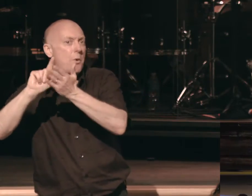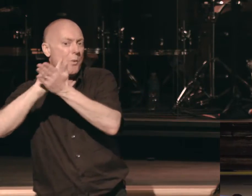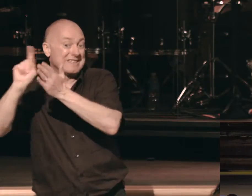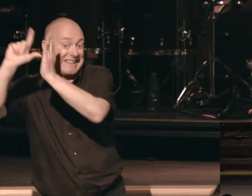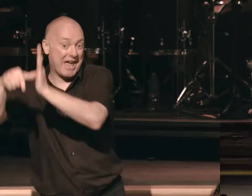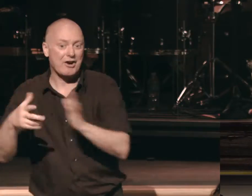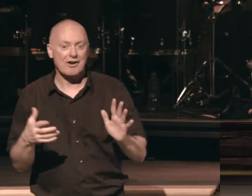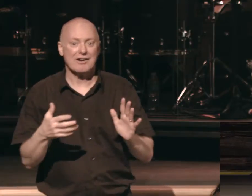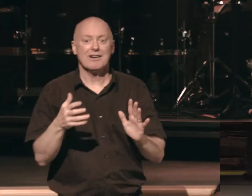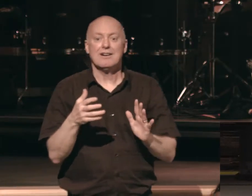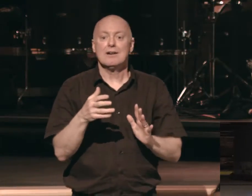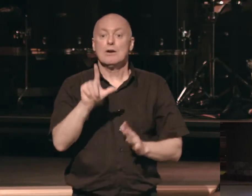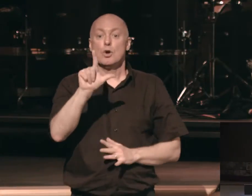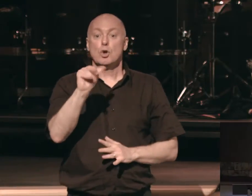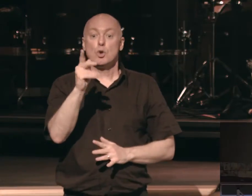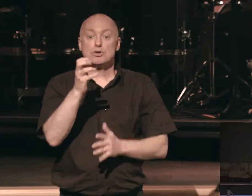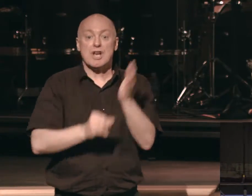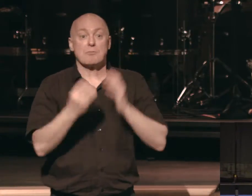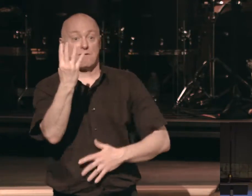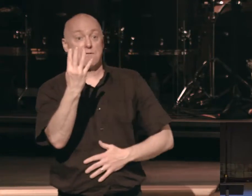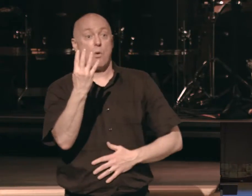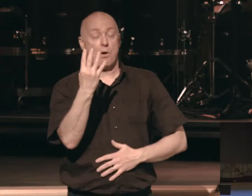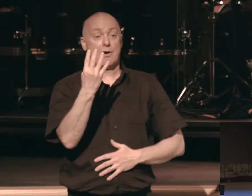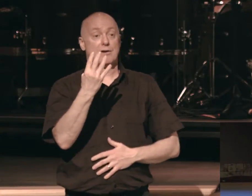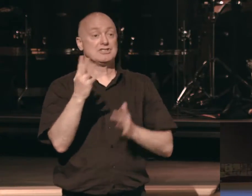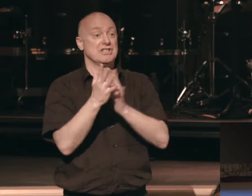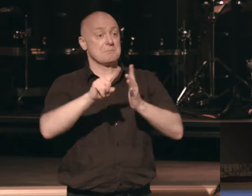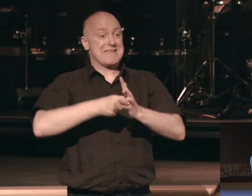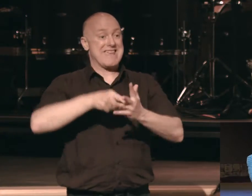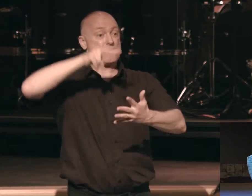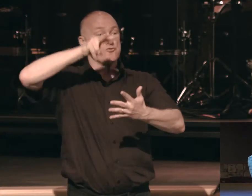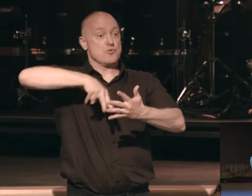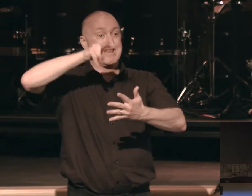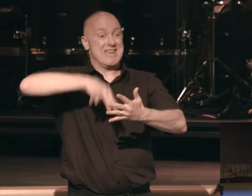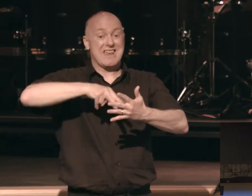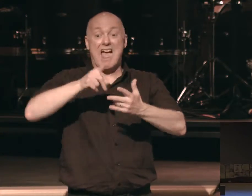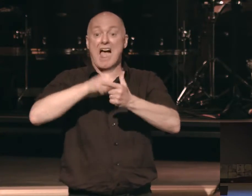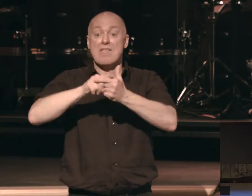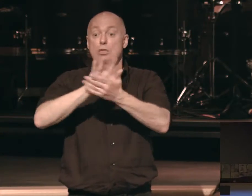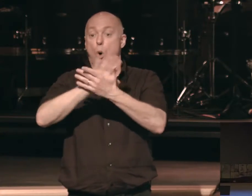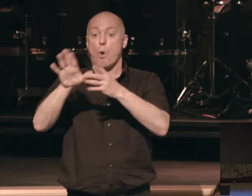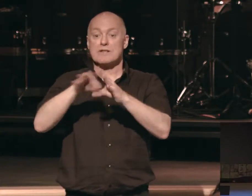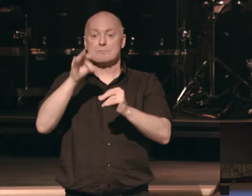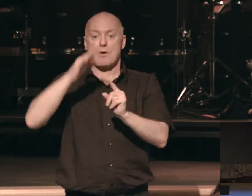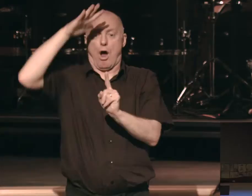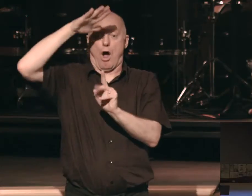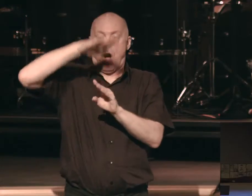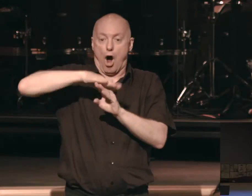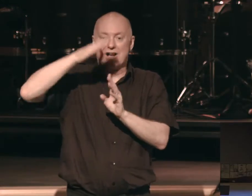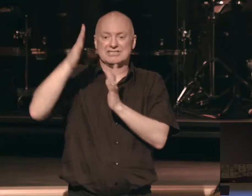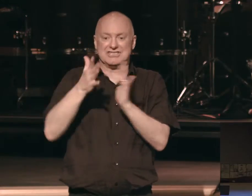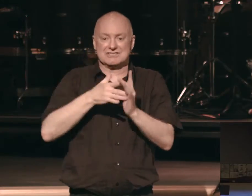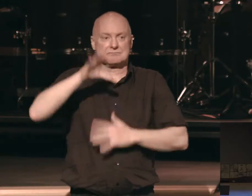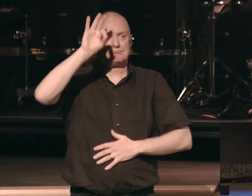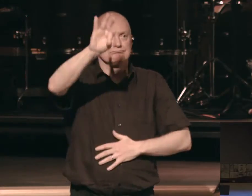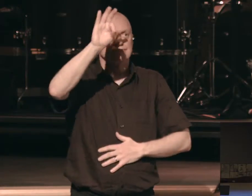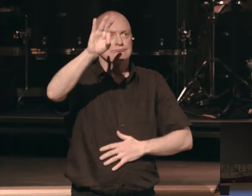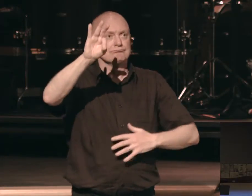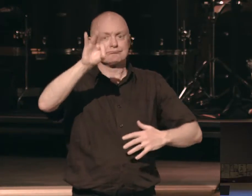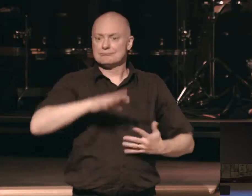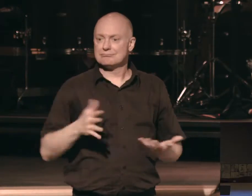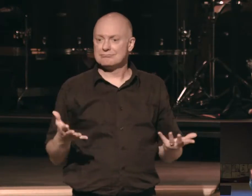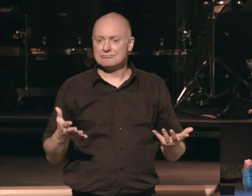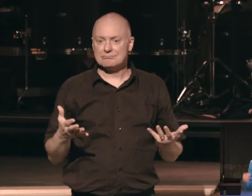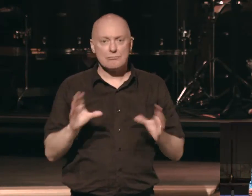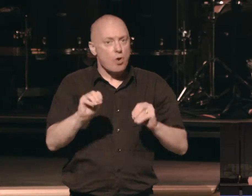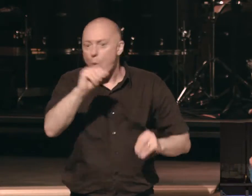willing. And it was in Luke chapter 4. It tells us, He reads as He begins His ministry, "The Spirit of the Lord is upon me." There's